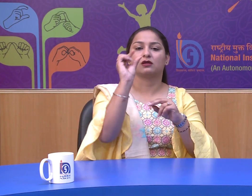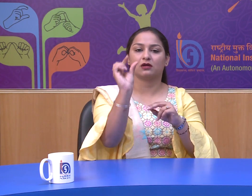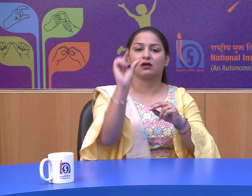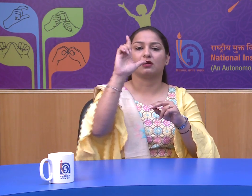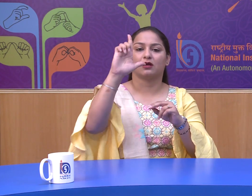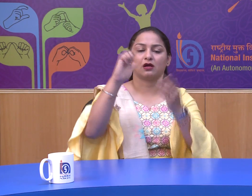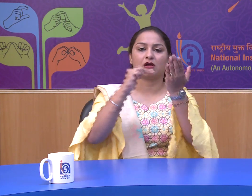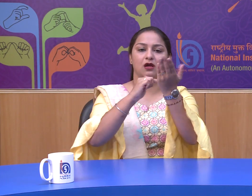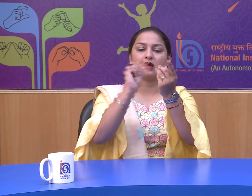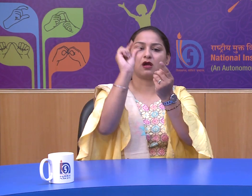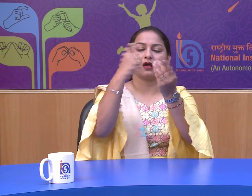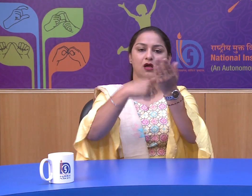in our country.